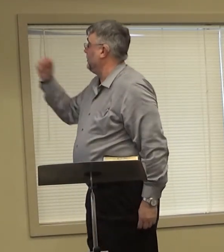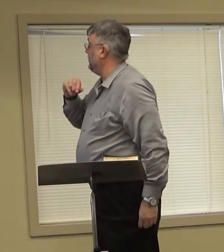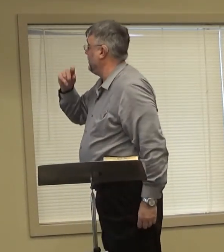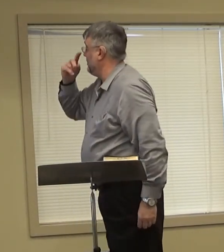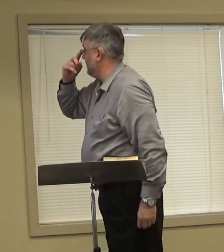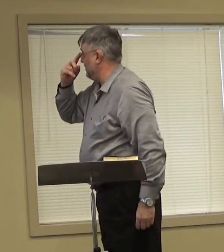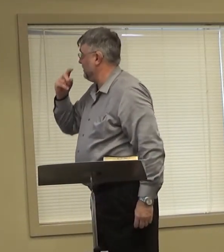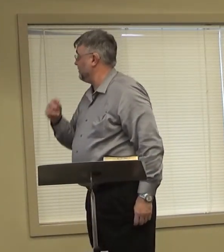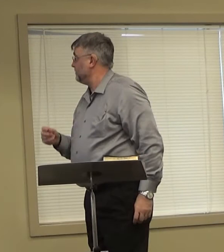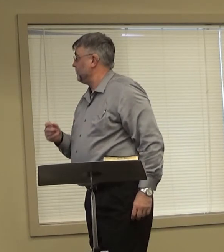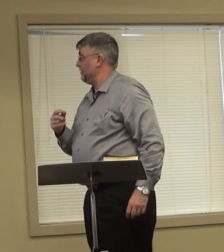beautiful.